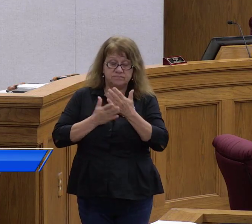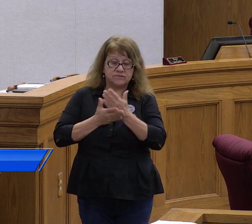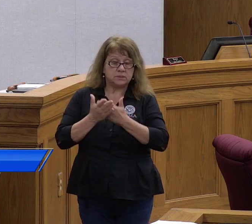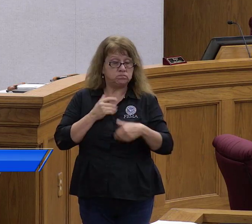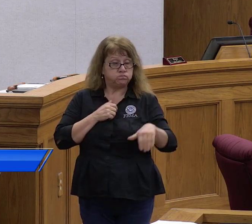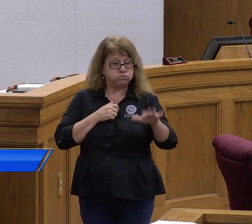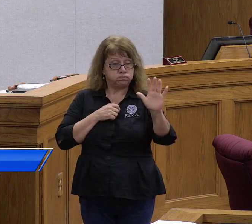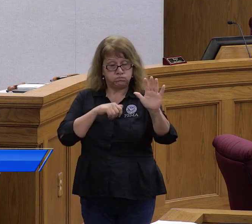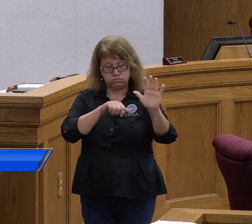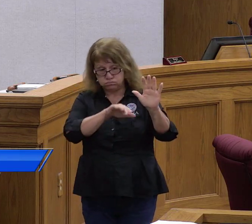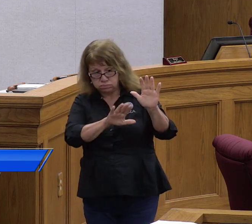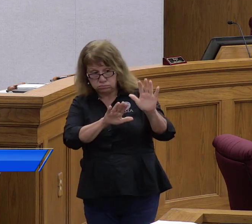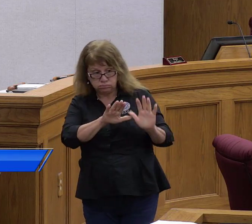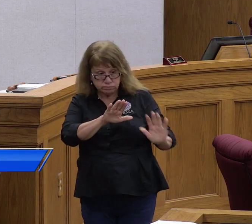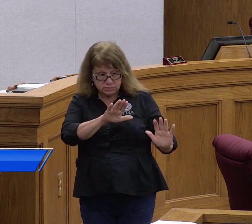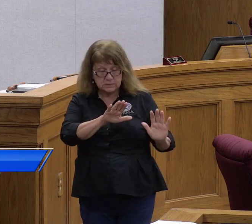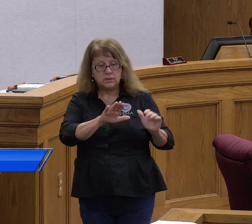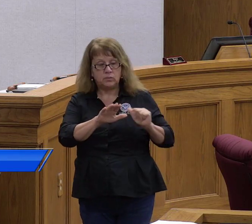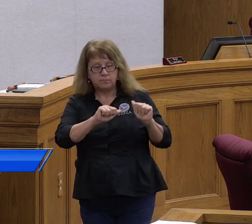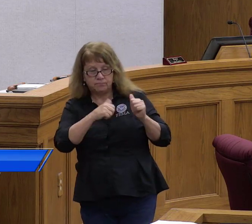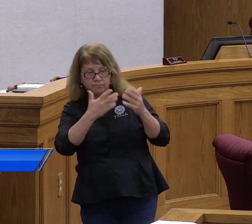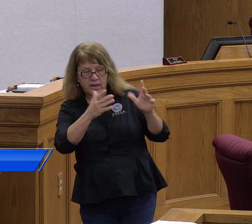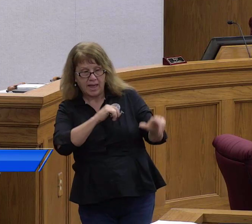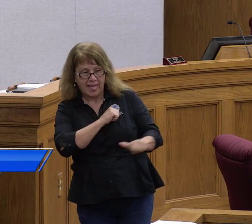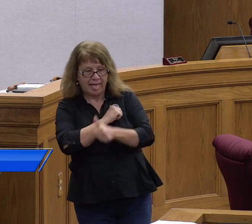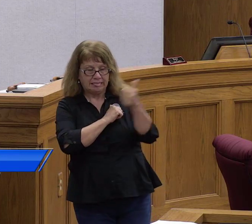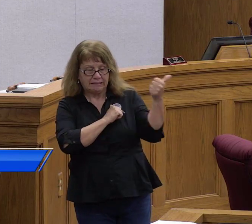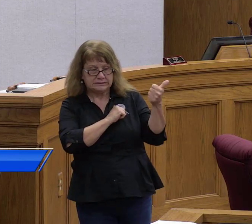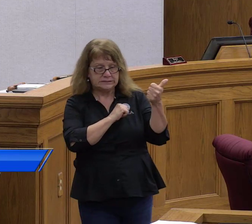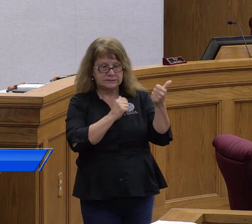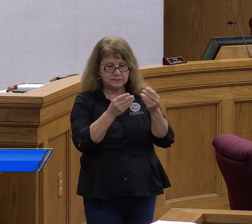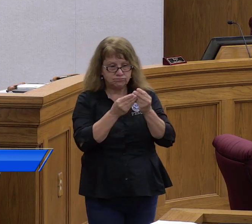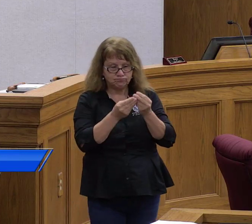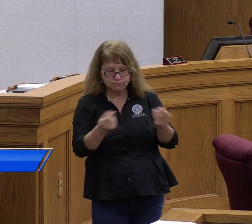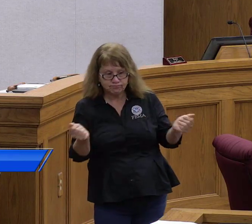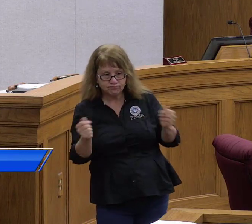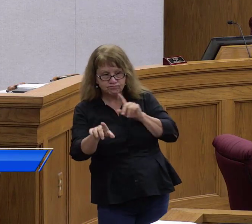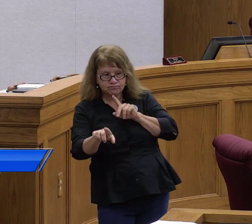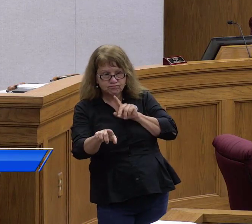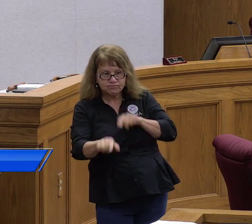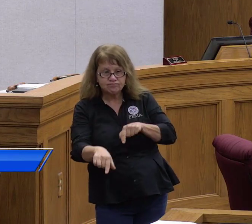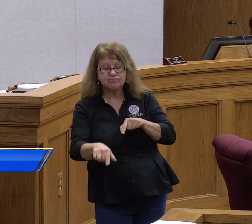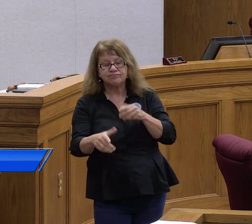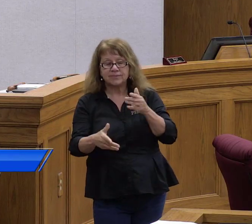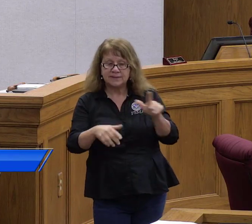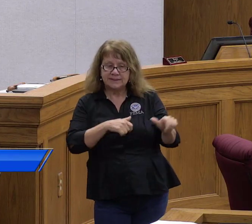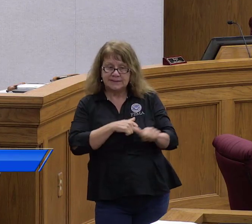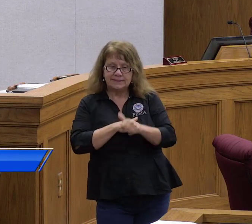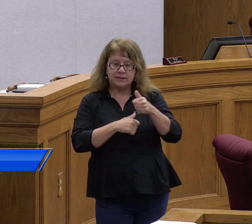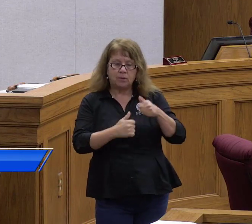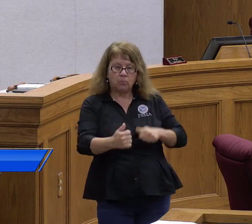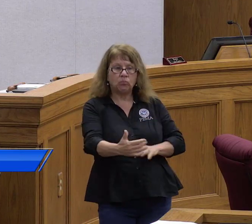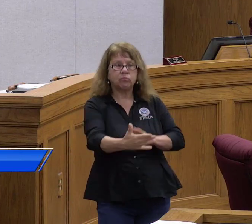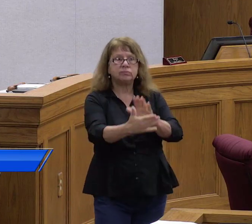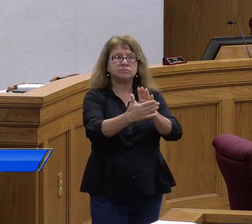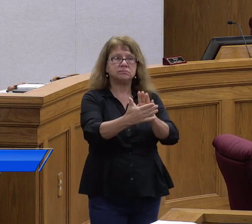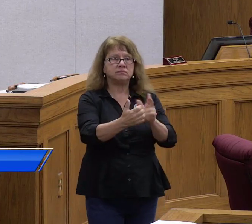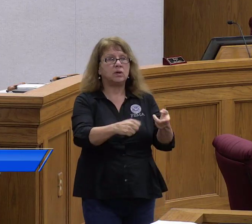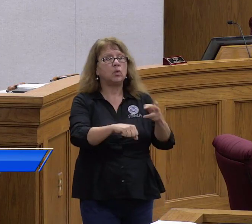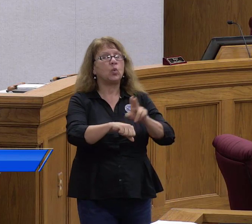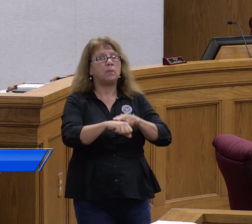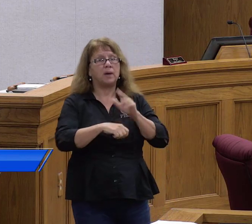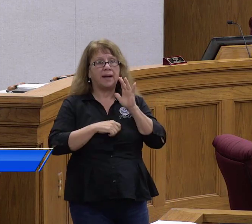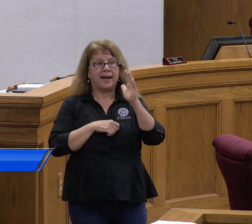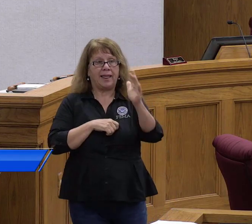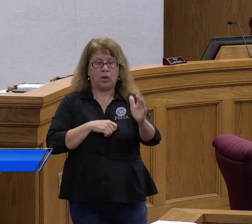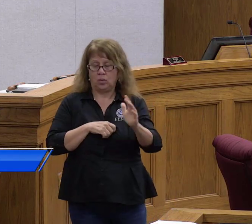we've provided alternative solutions that down the road we may have to take a planned outage to get it back to its normal. We